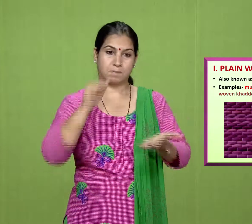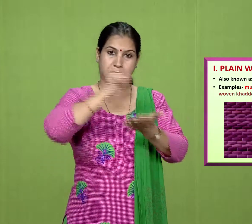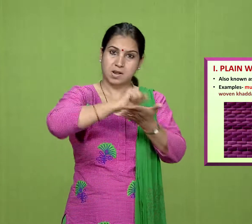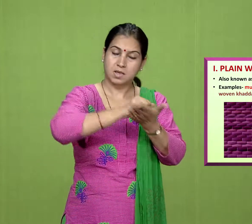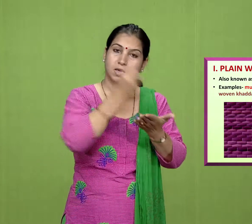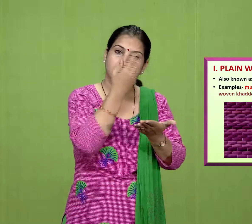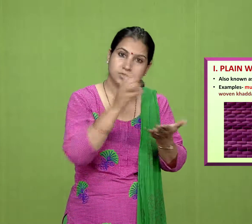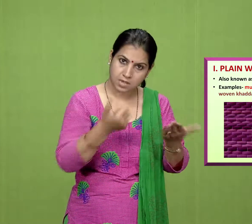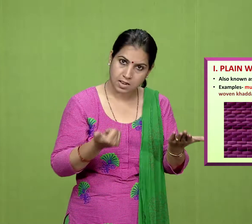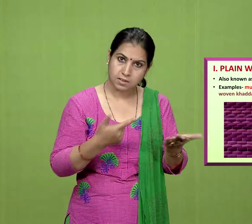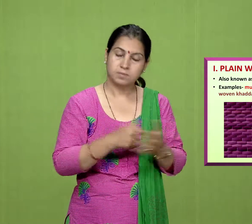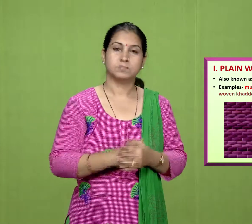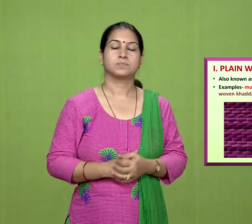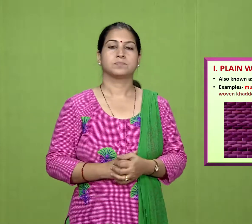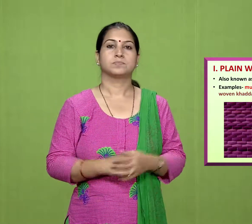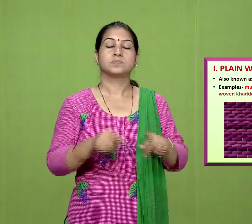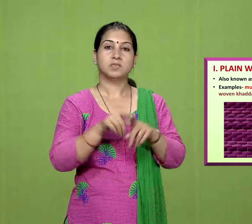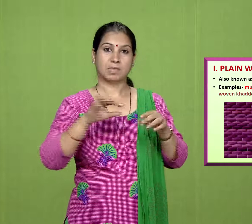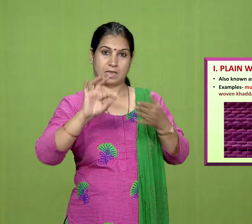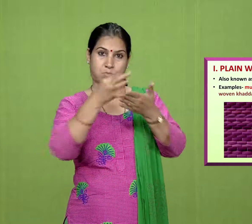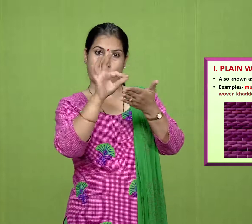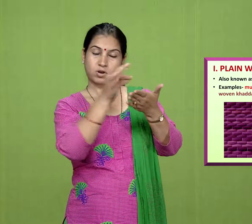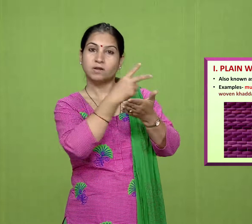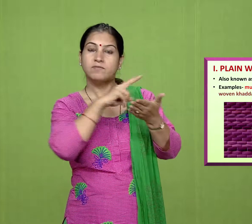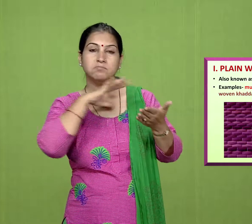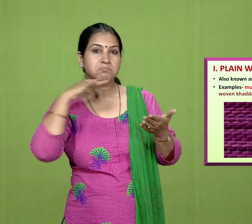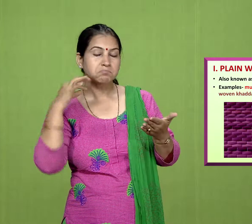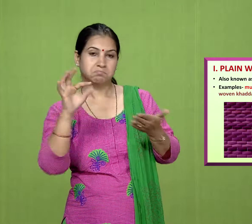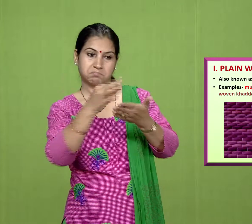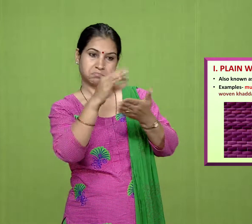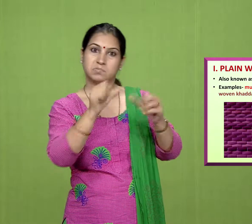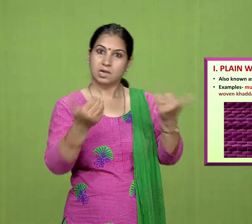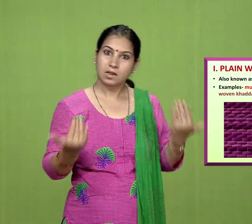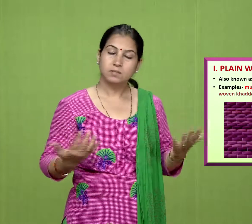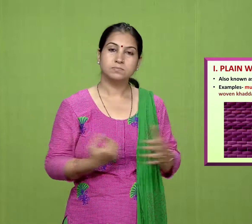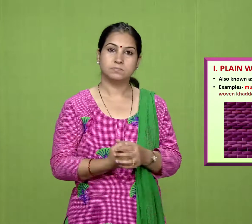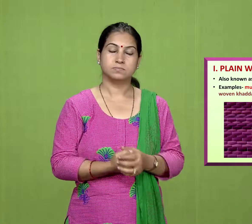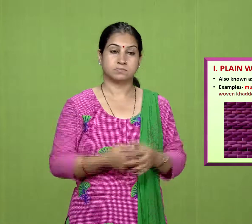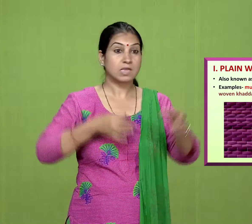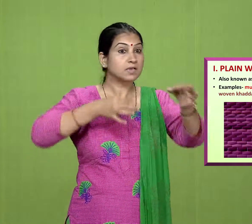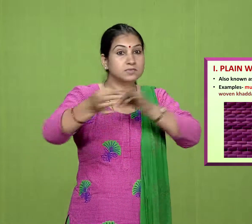printing and embroideries, the examples of which